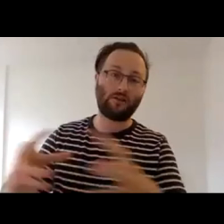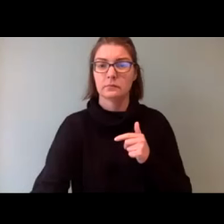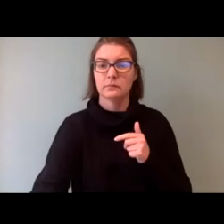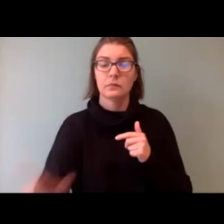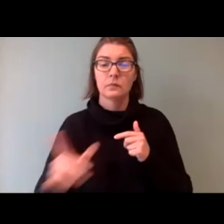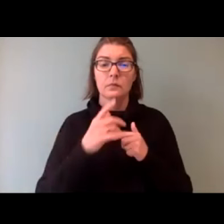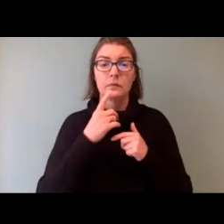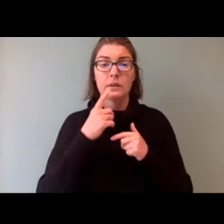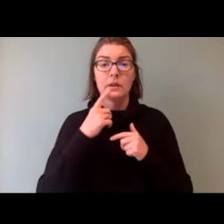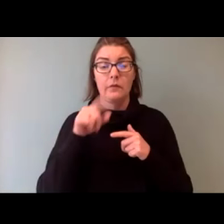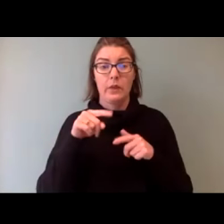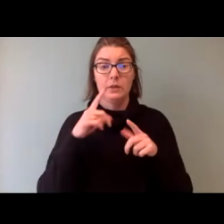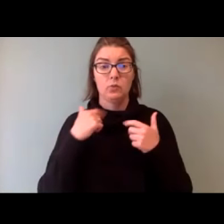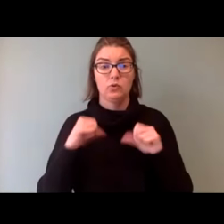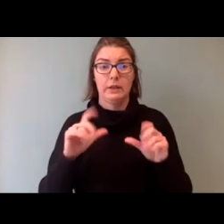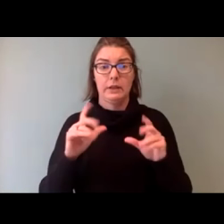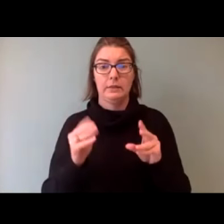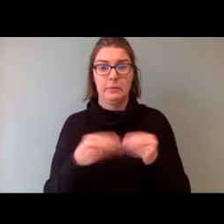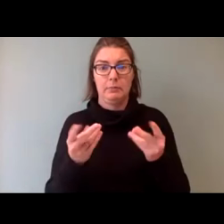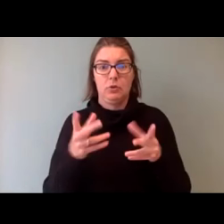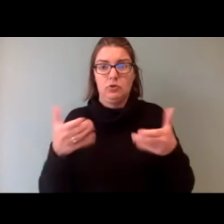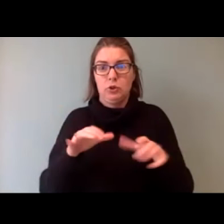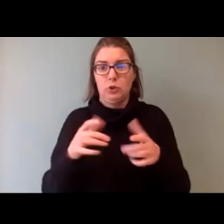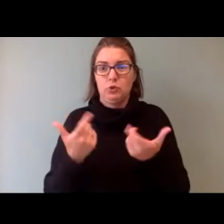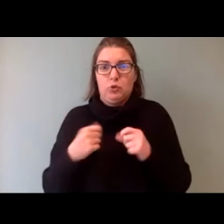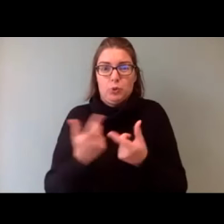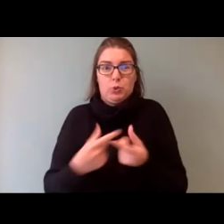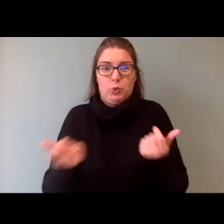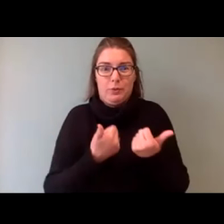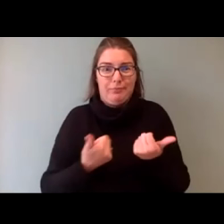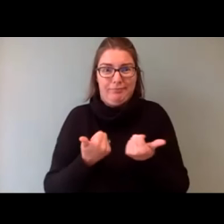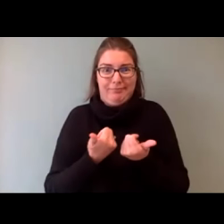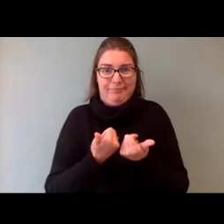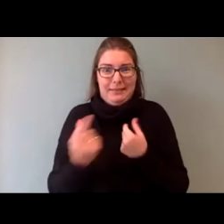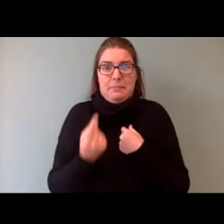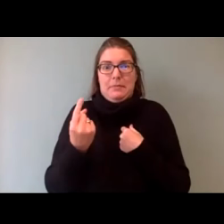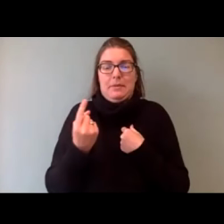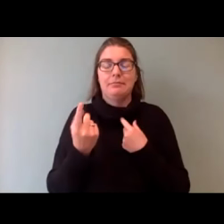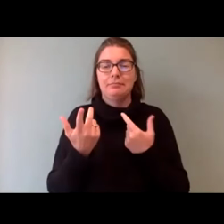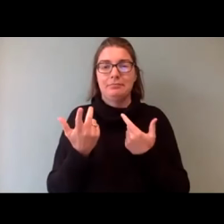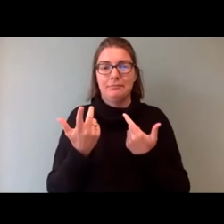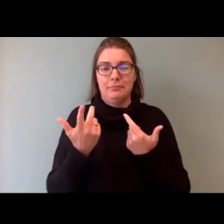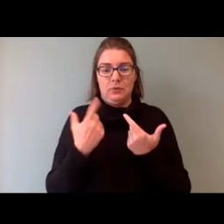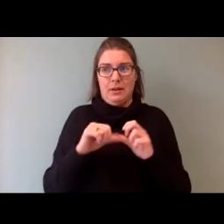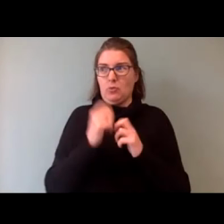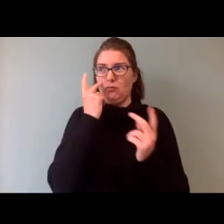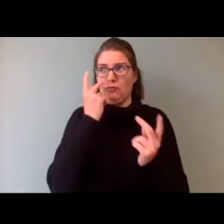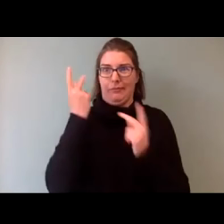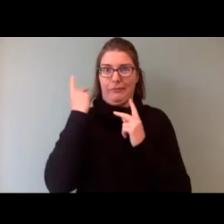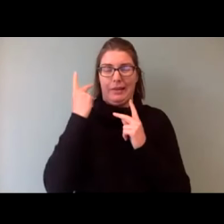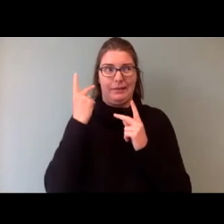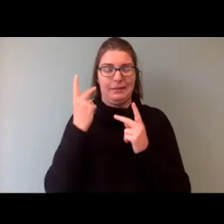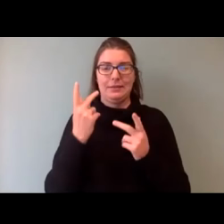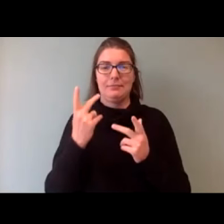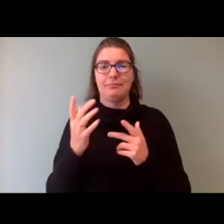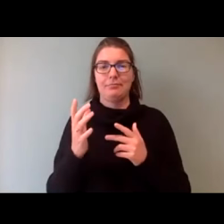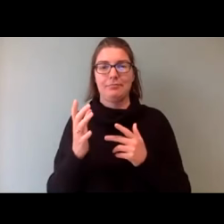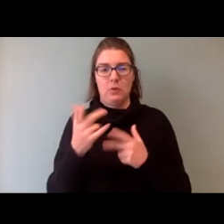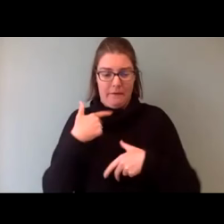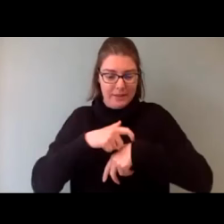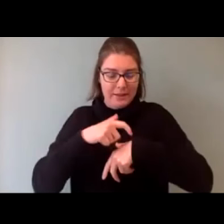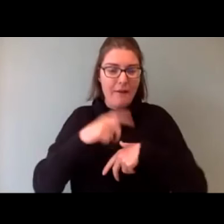try and do something, the space to then reflect, the space to think about how do those reflections